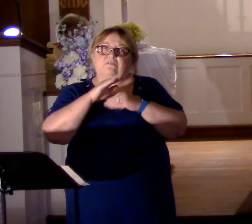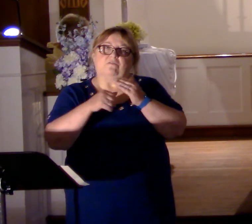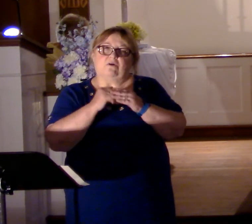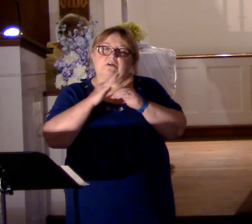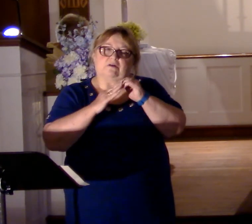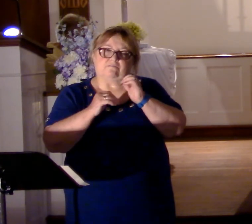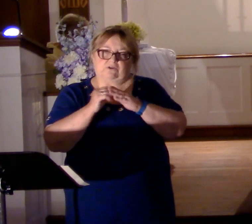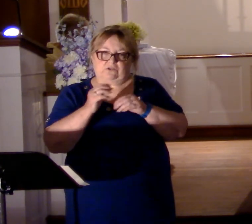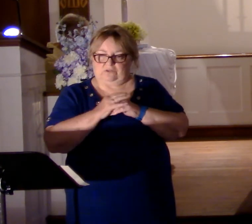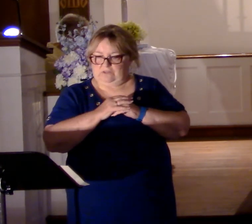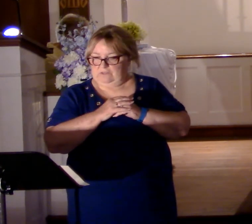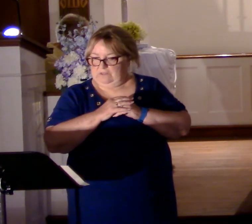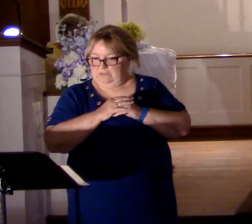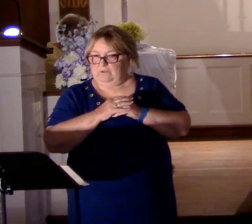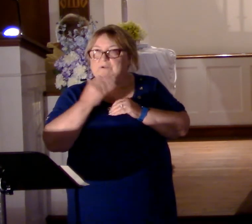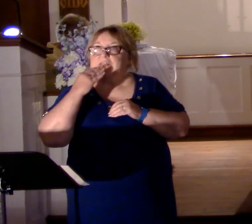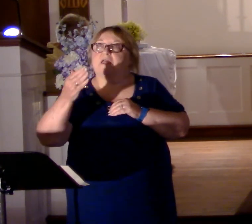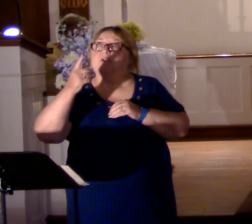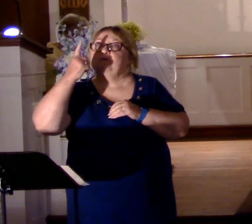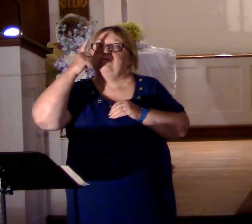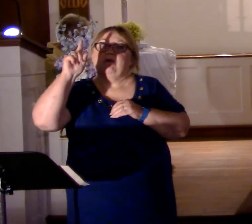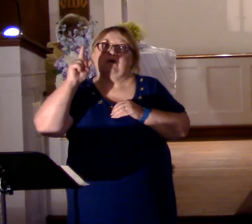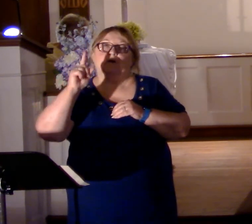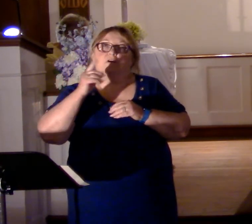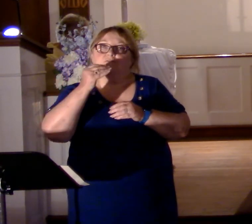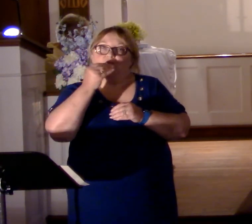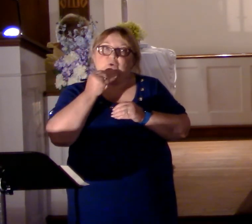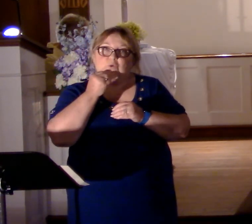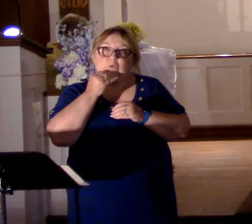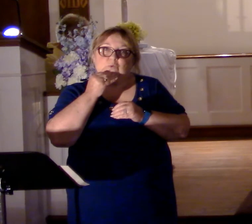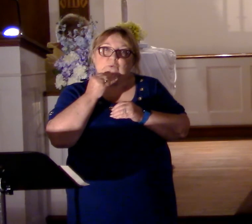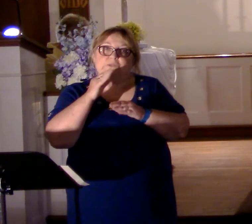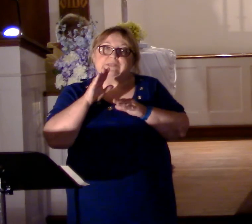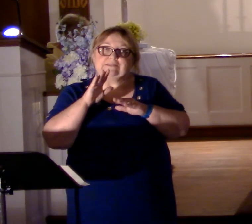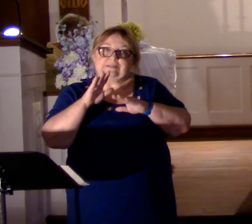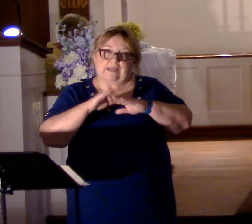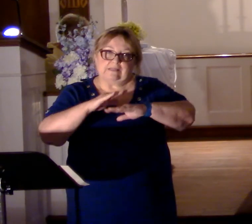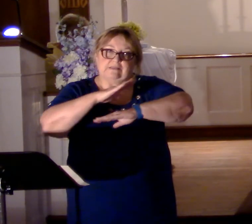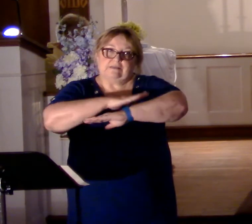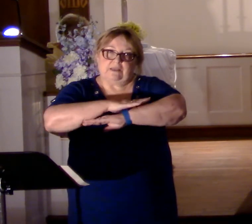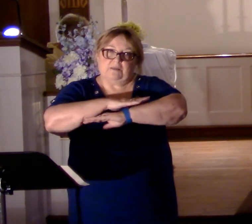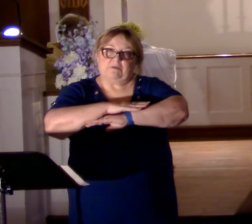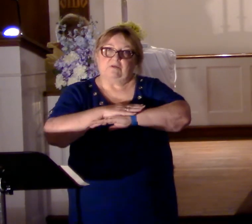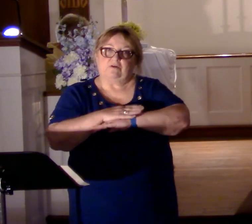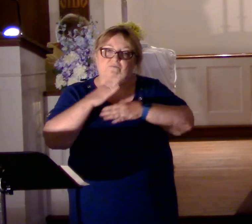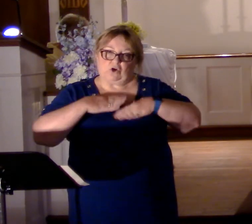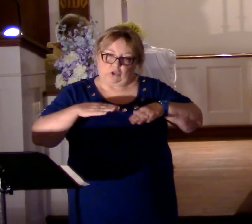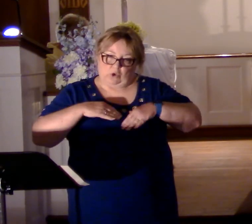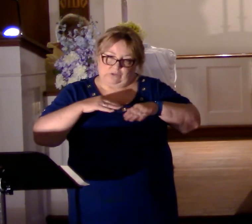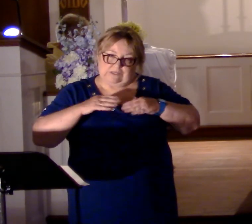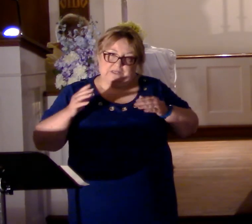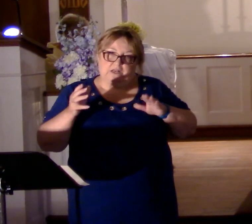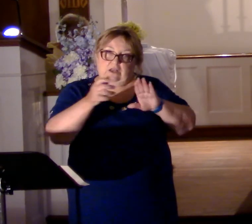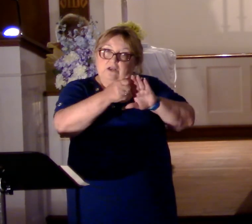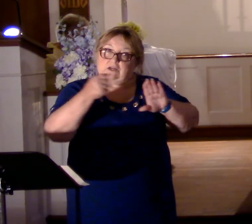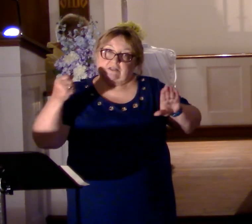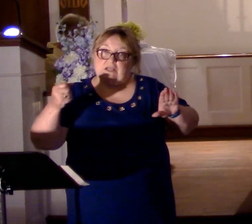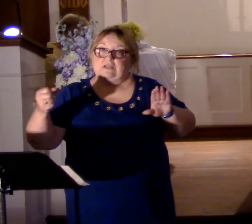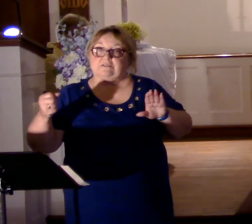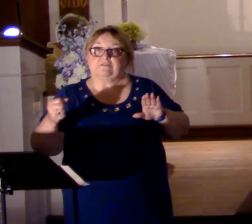comfort. We thank you for food that has been on our tables, for clothes in our closet, for